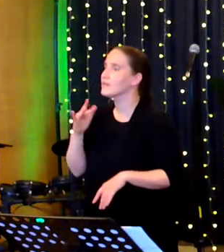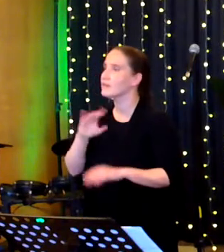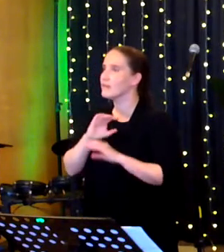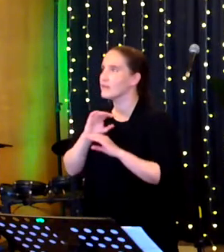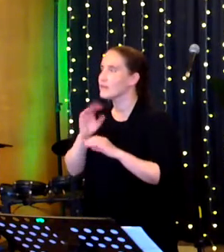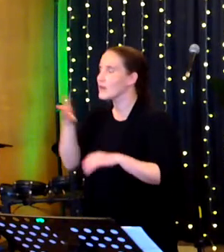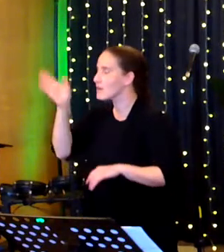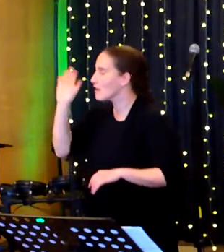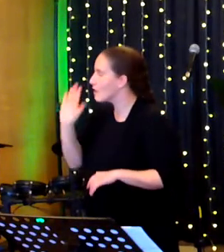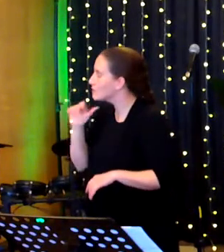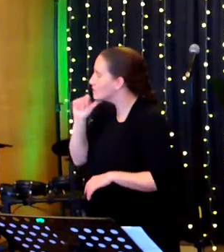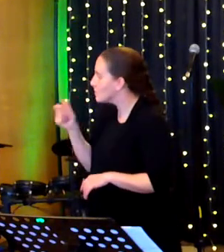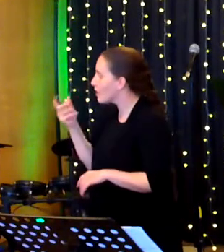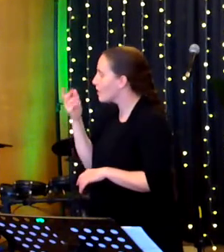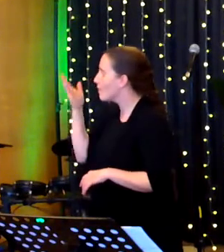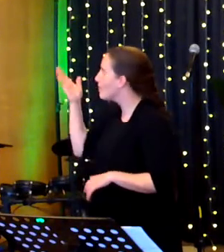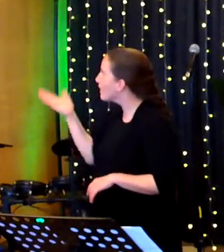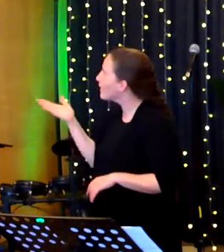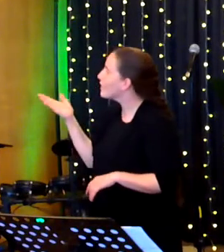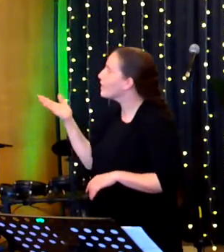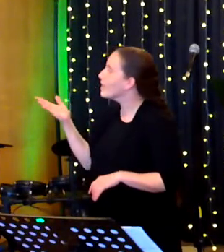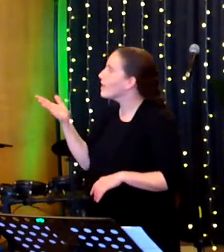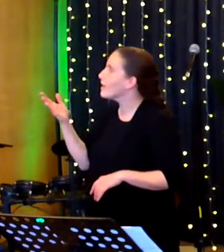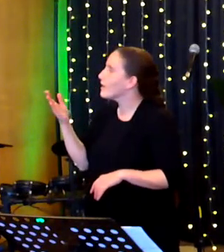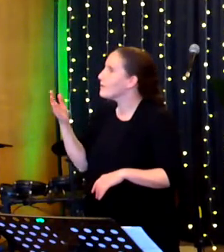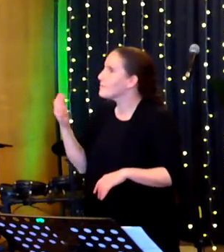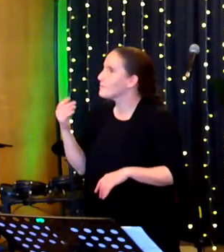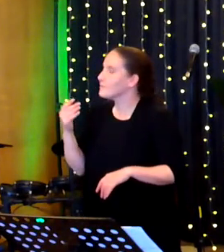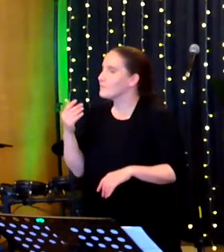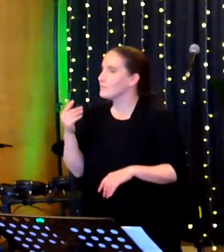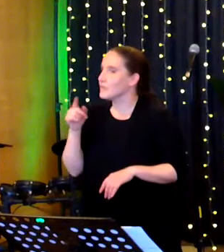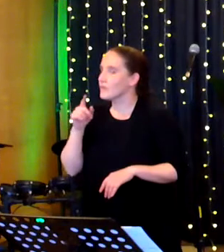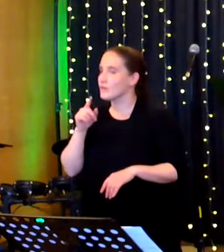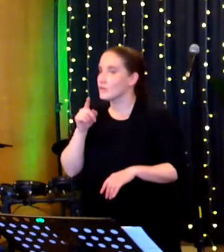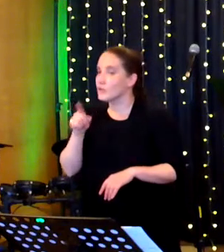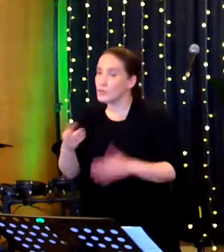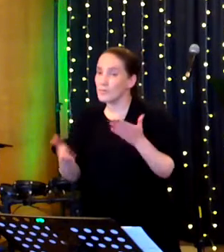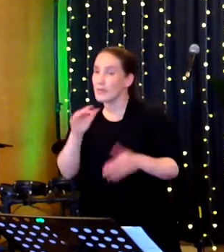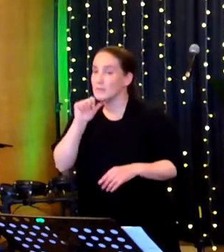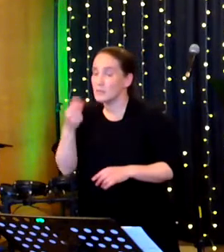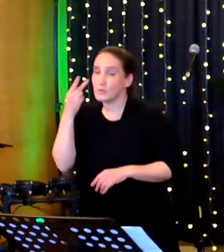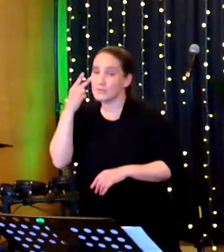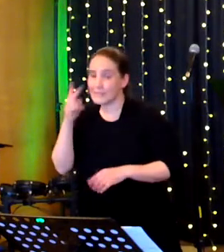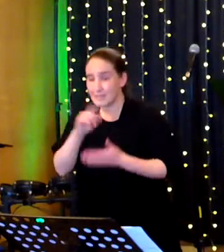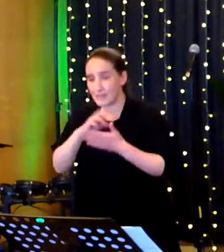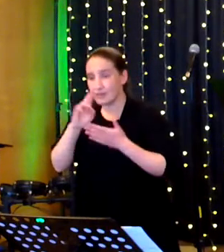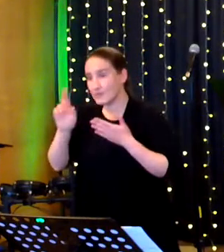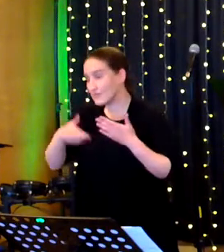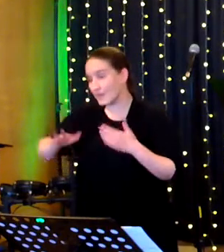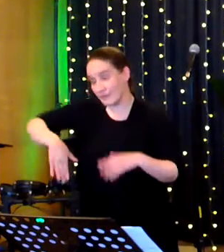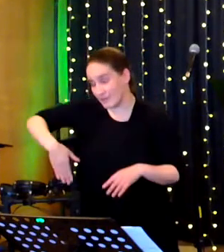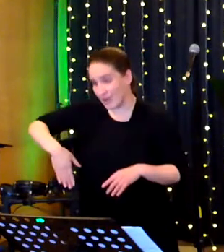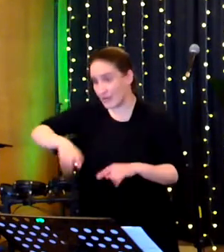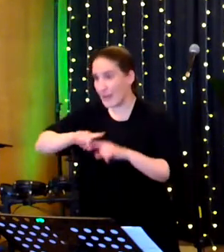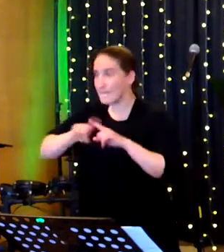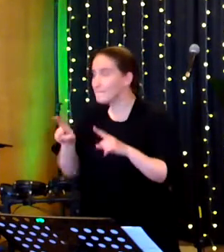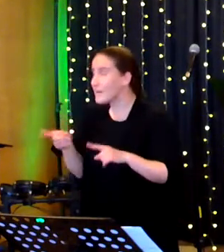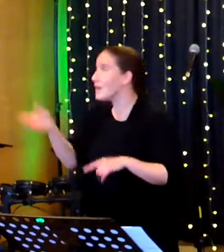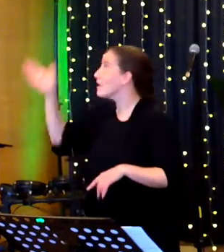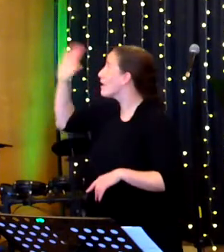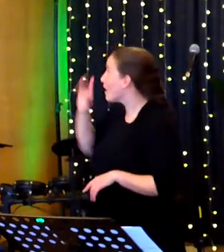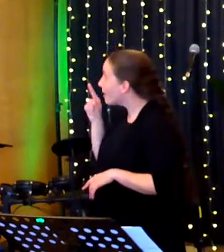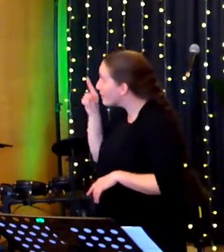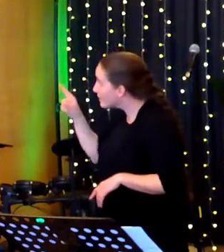anything. Because just because you're not seeing something doesn't mean God is not doing